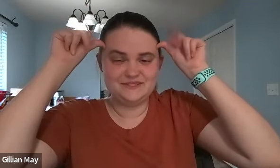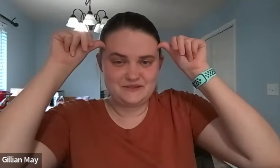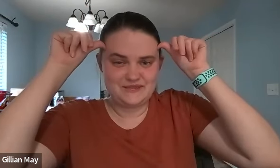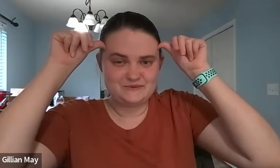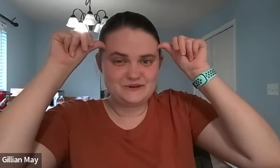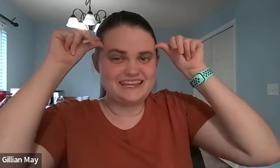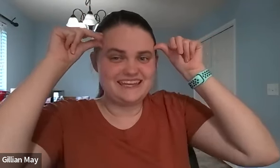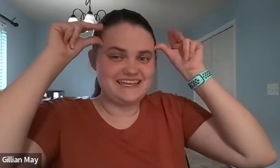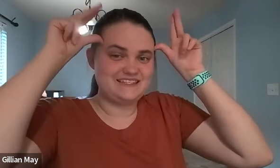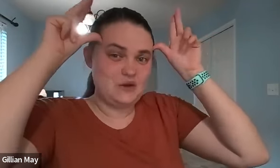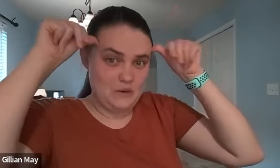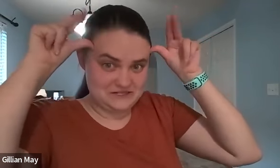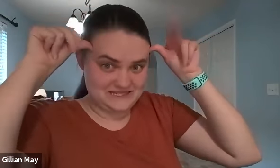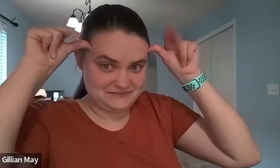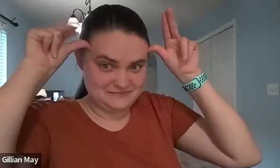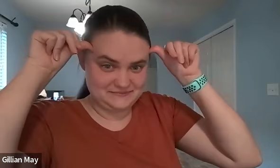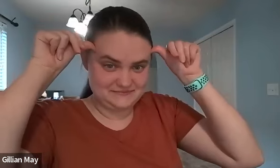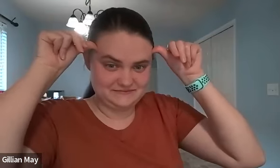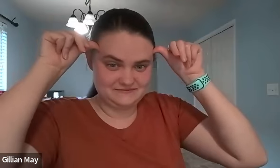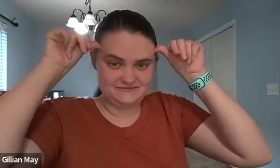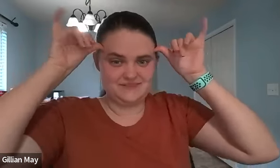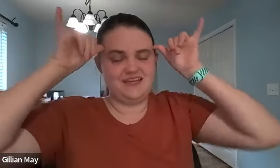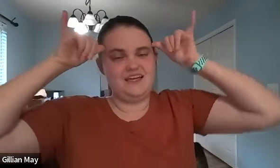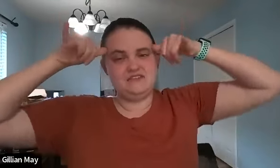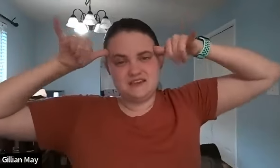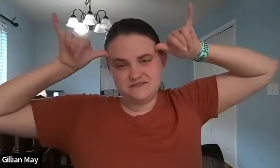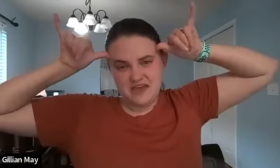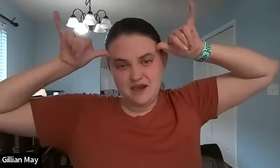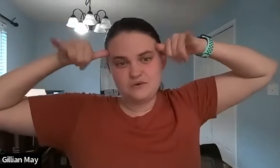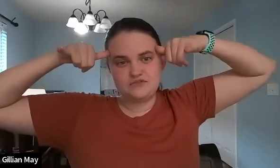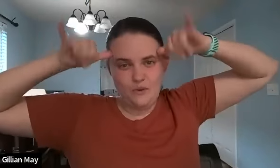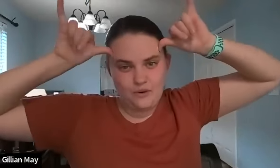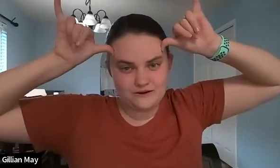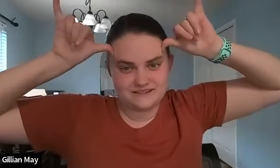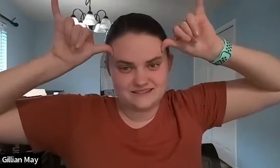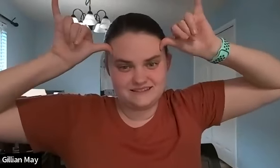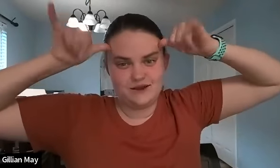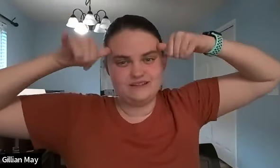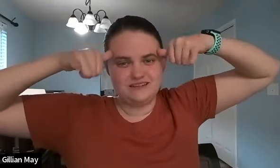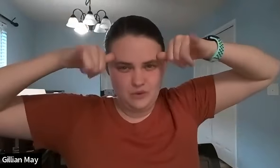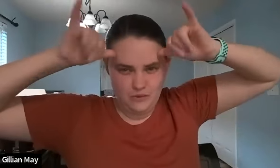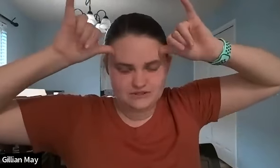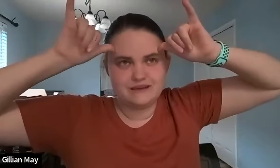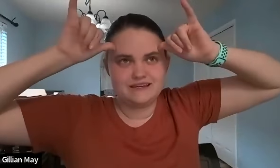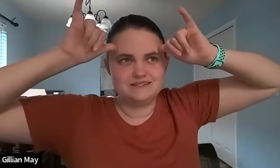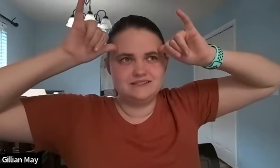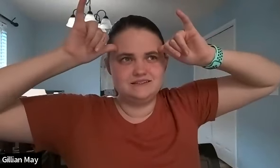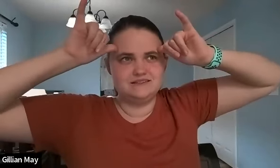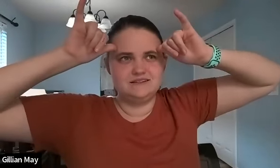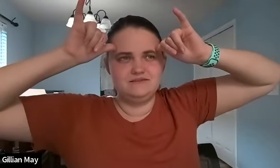so this one is horse. Think of cow with the horns. Always think of the horns. Well, I guess